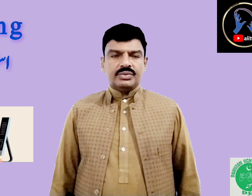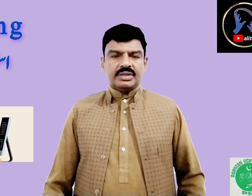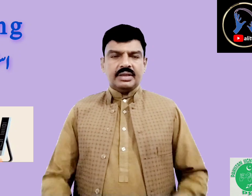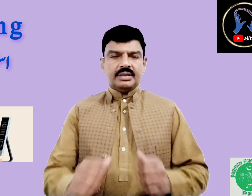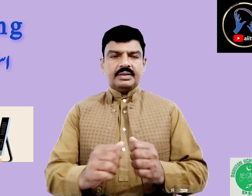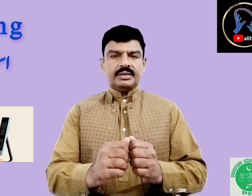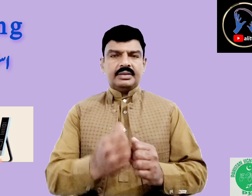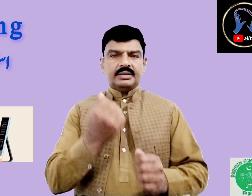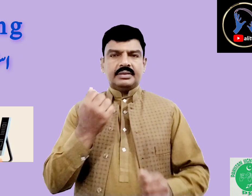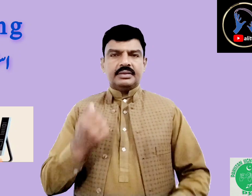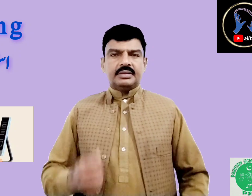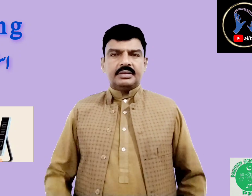using